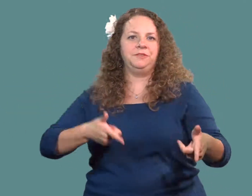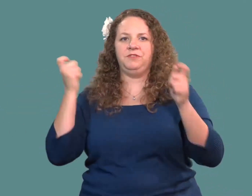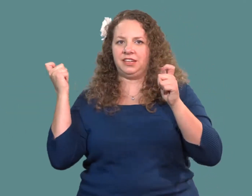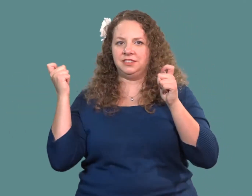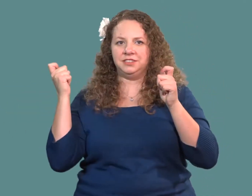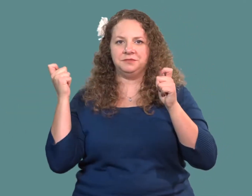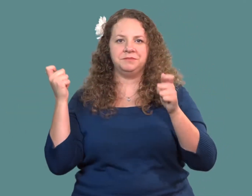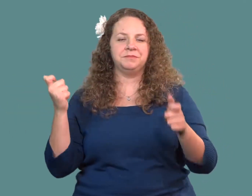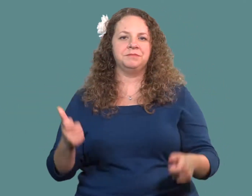fast.